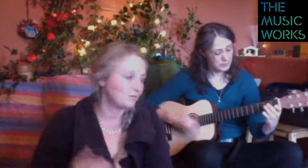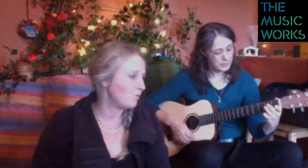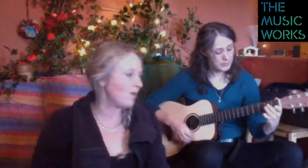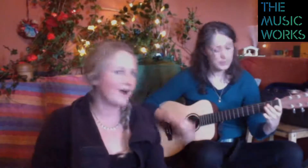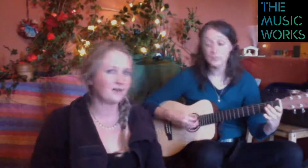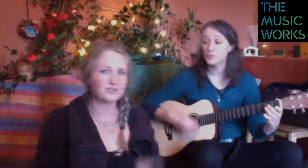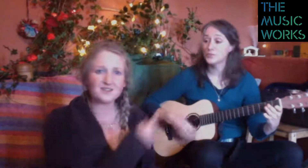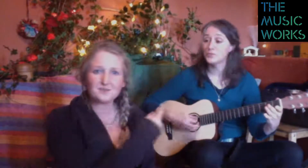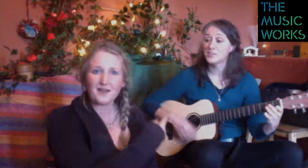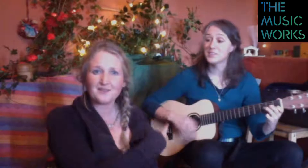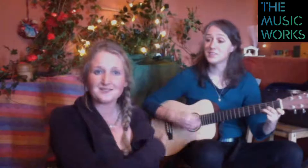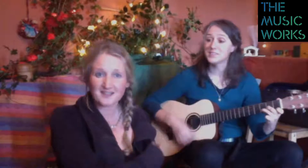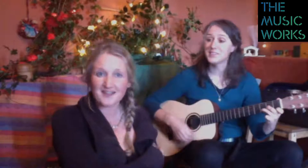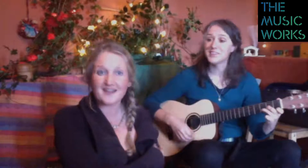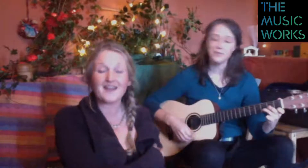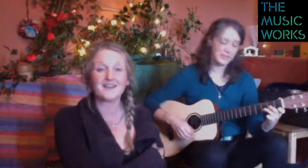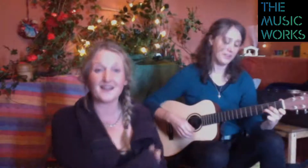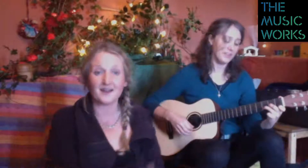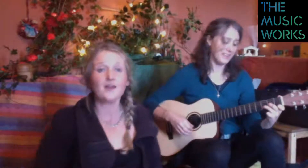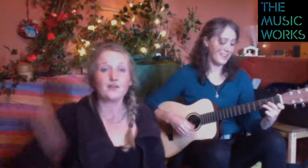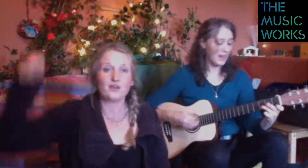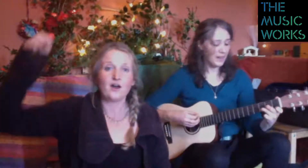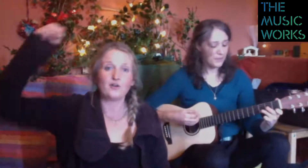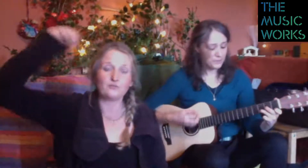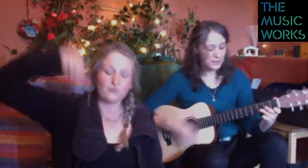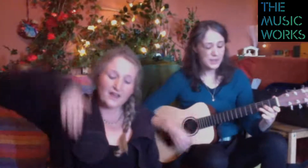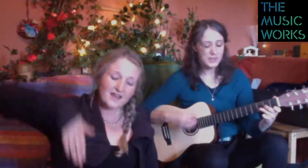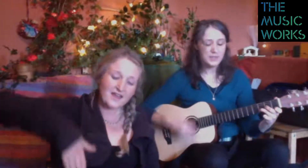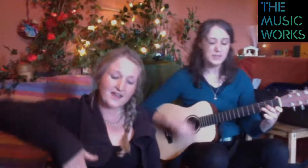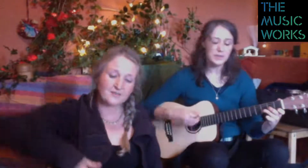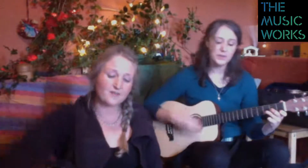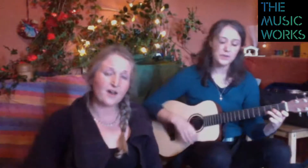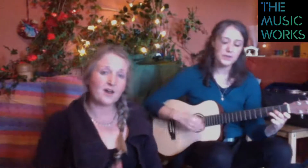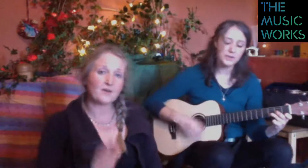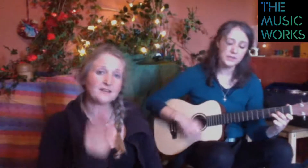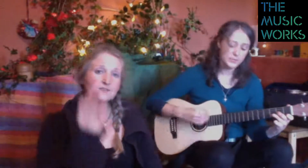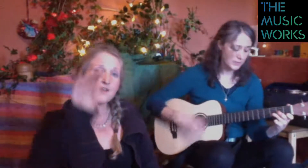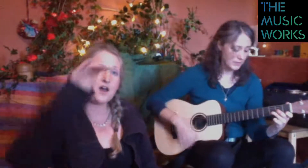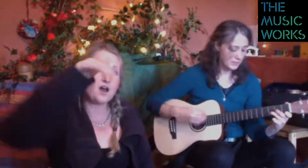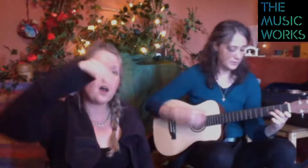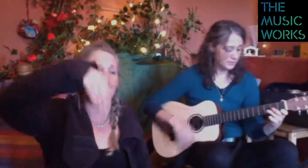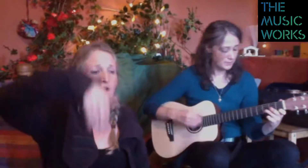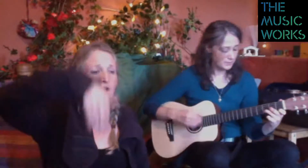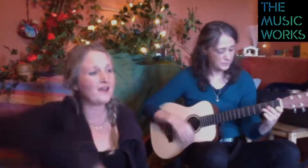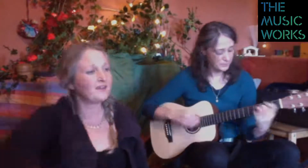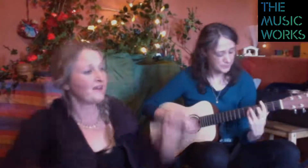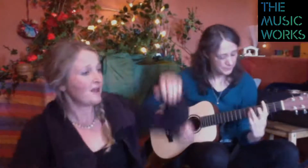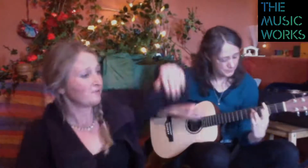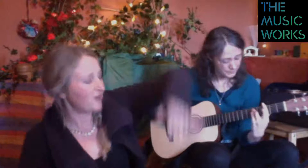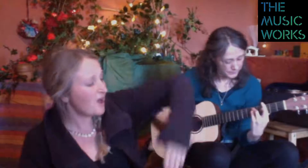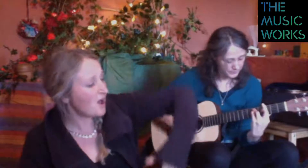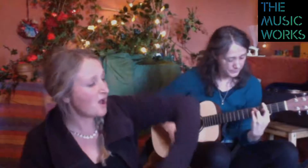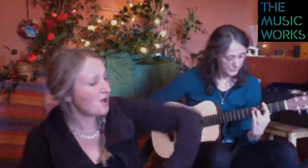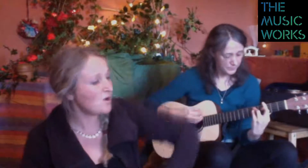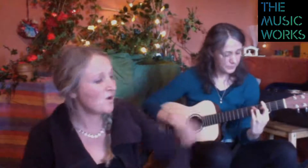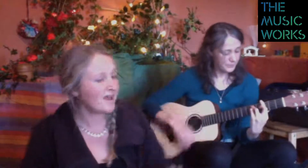sea. Wow, she's amazing. There you go, got it. The river is flowing, flowing